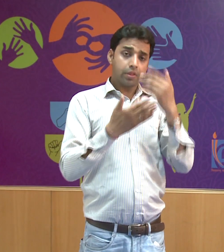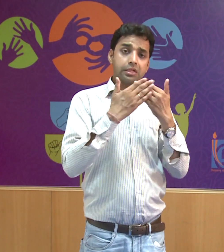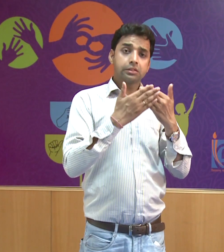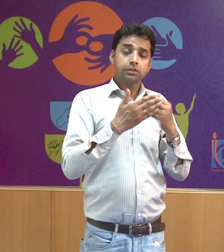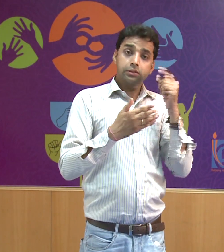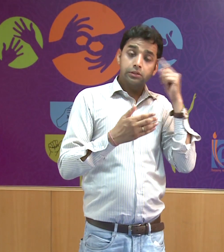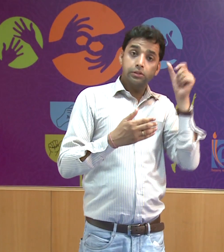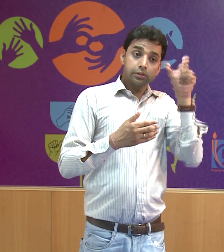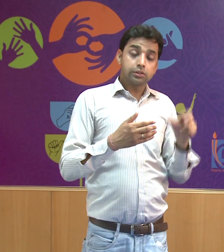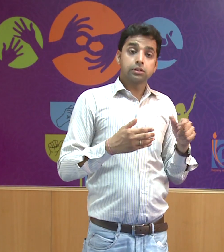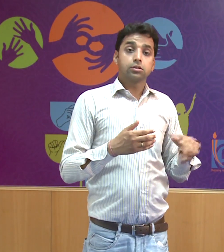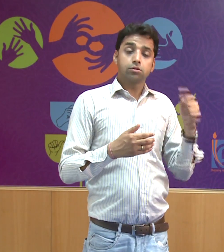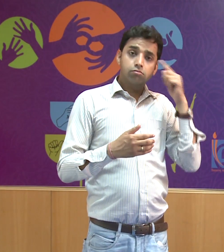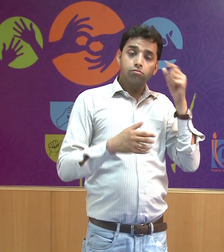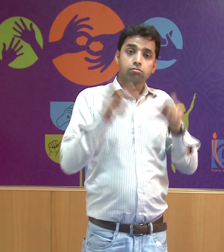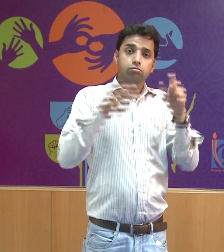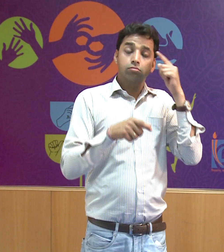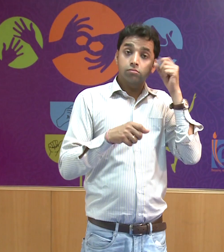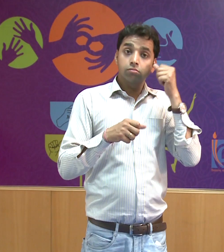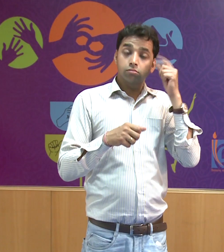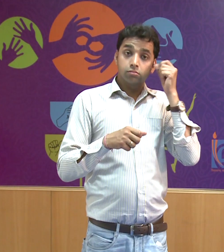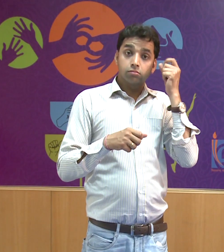began thinking to getting freedom from the British rule.